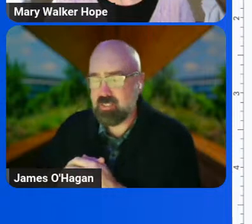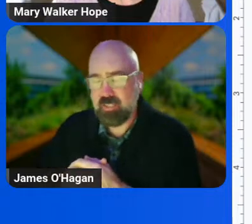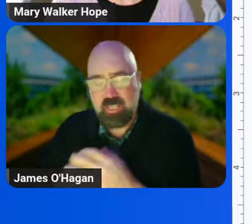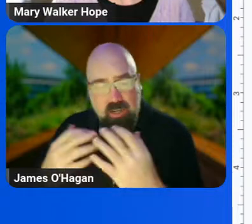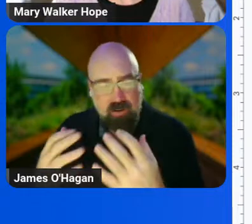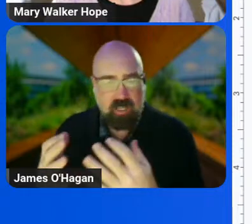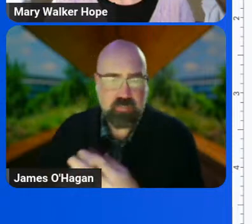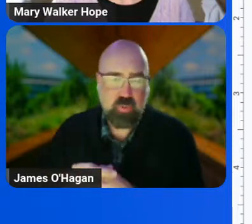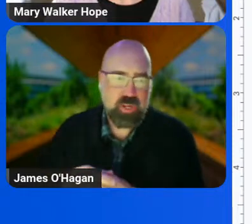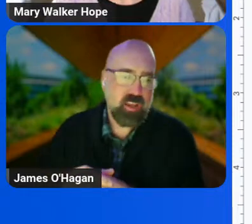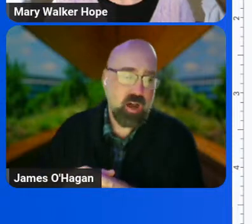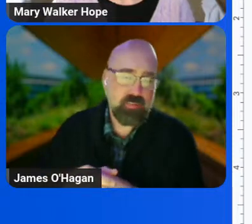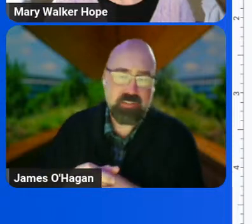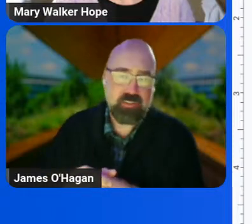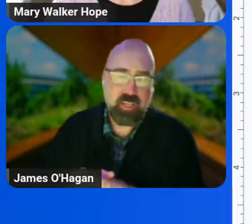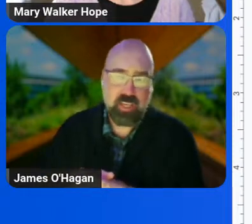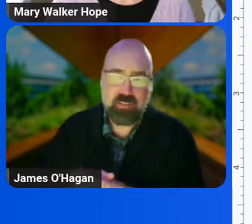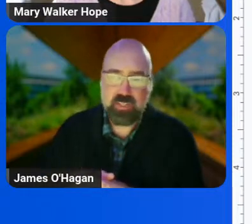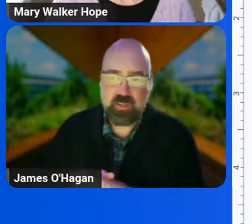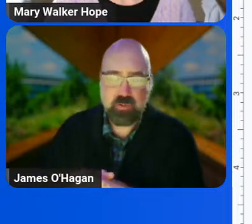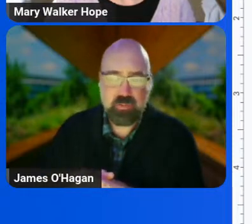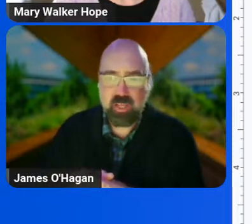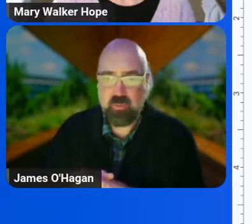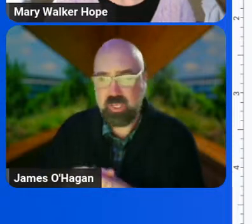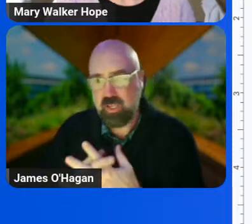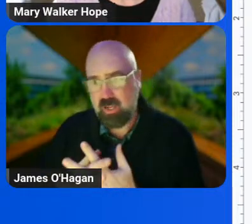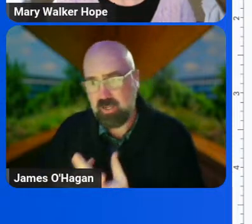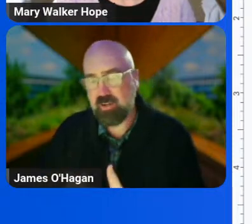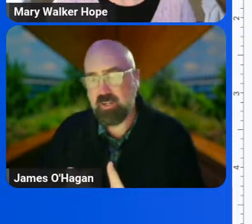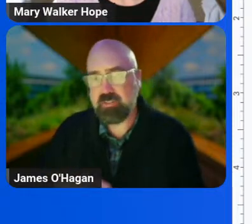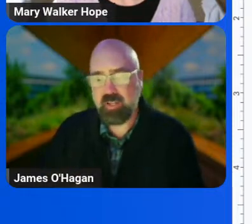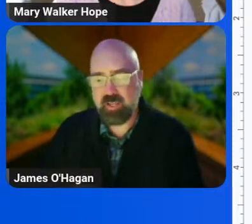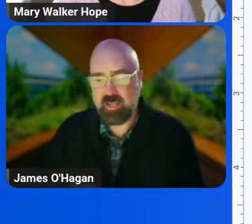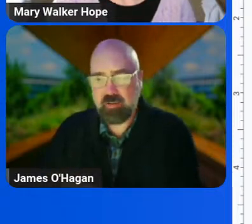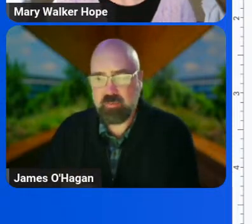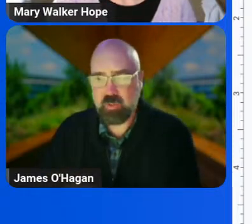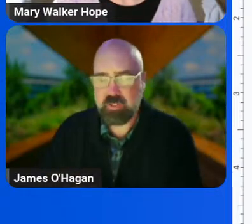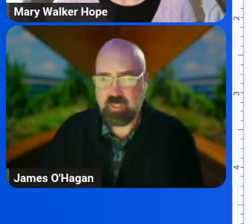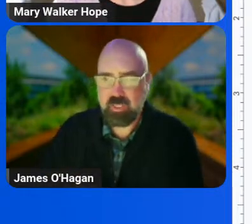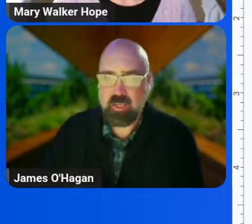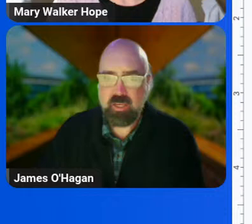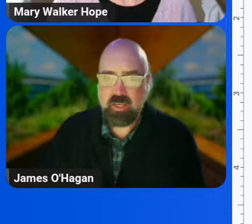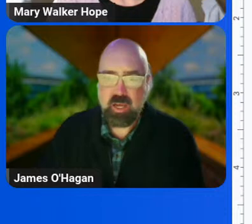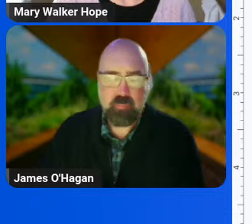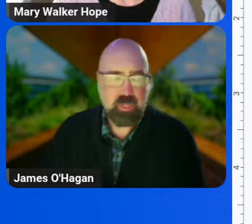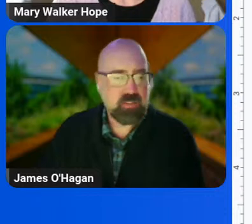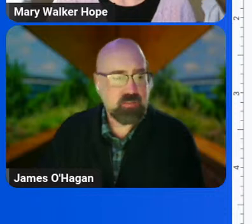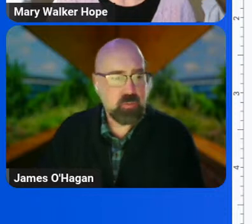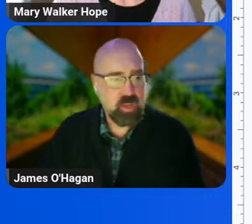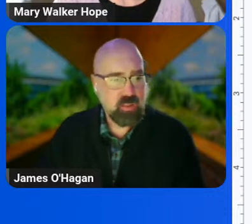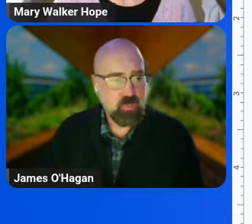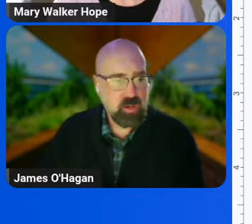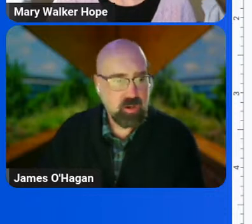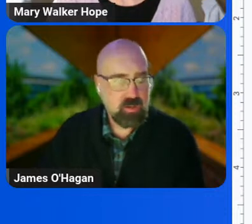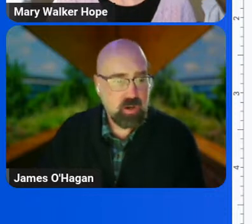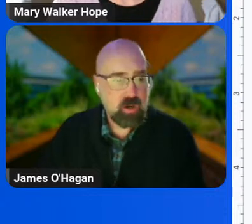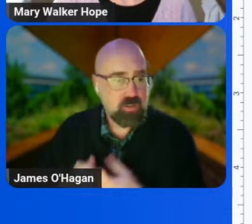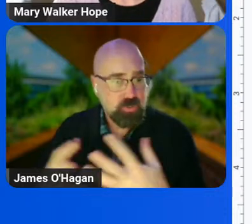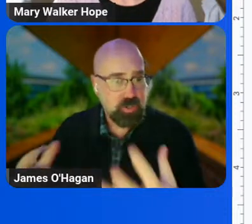and hear us, but we obviously can't see you today. We cannot hear you today, unfortunately, because of the way that we are